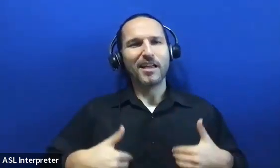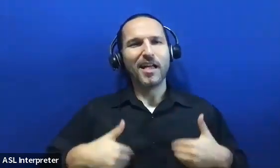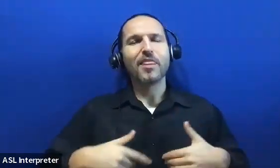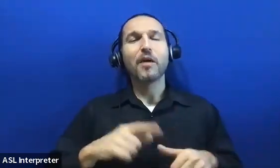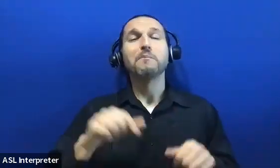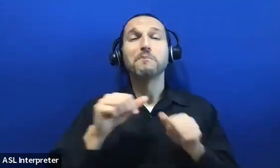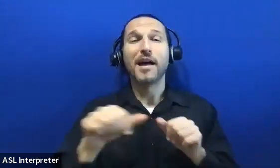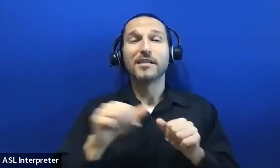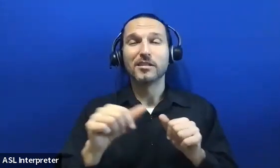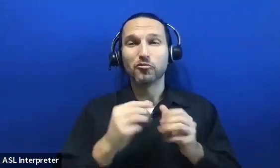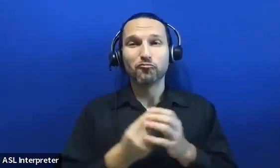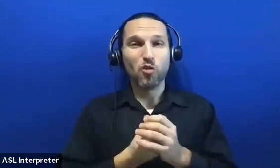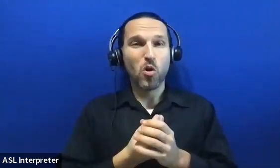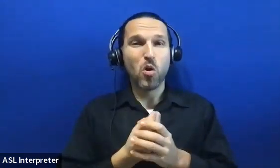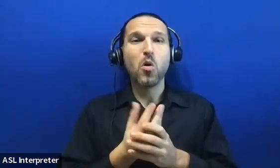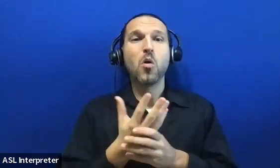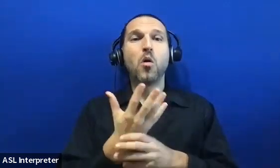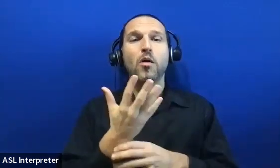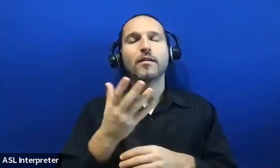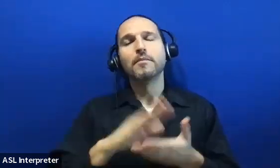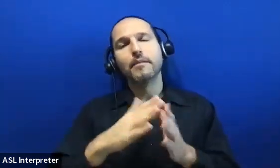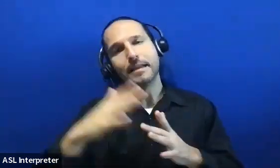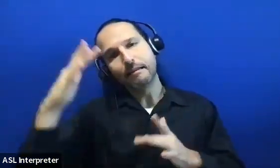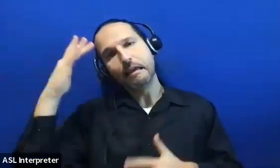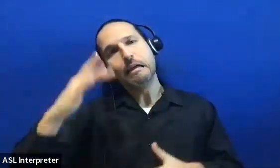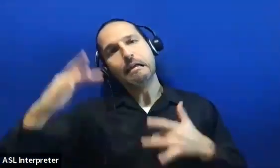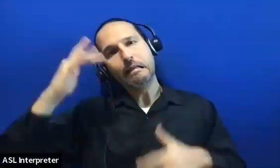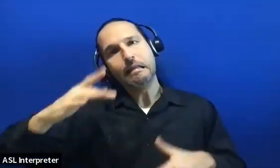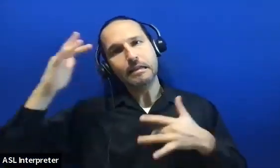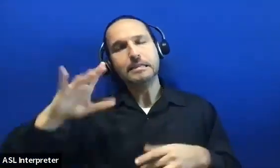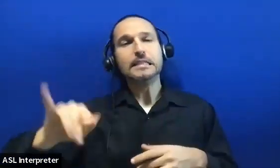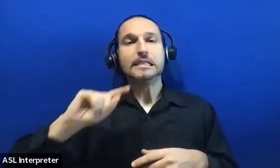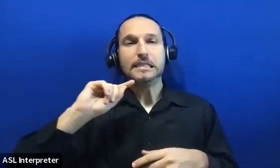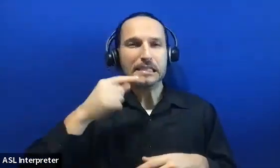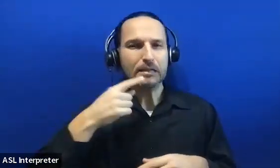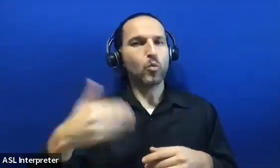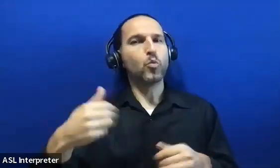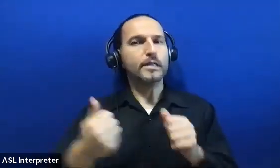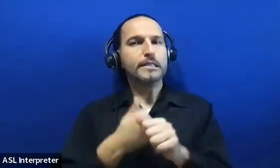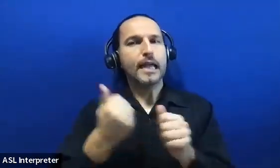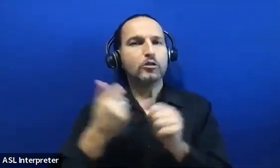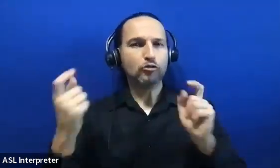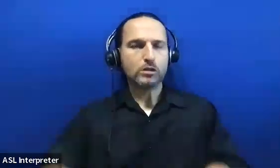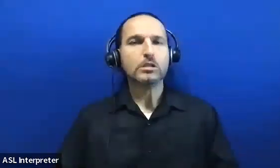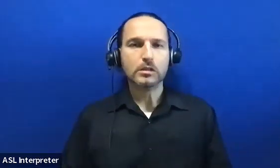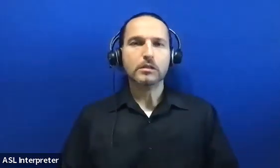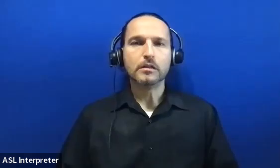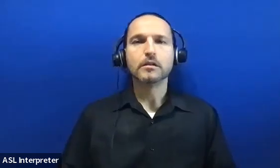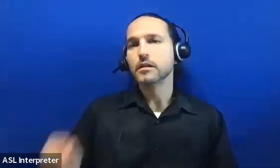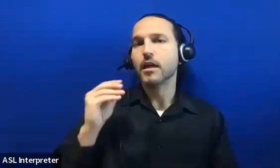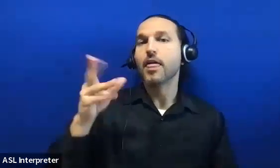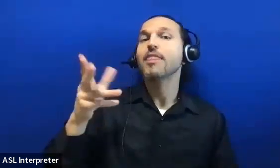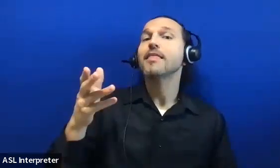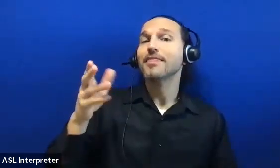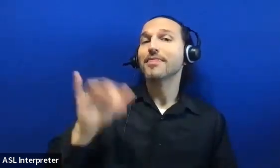will grow, and that may cause illness, which can be severe and dangerous. So this is the pharyngeal